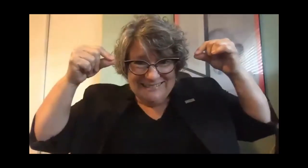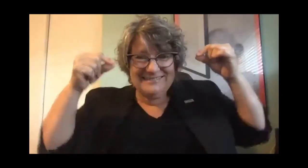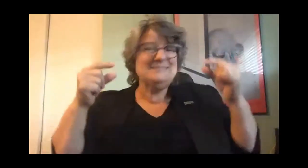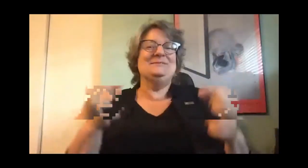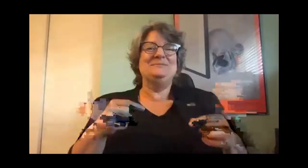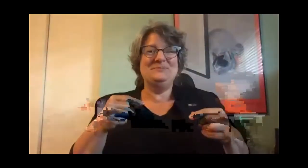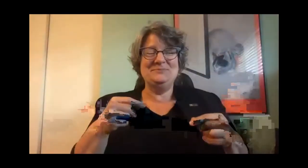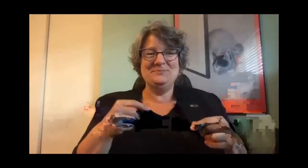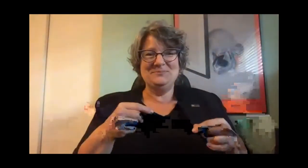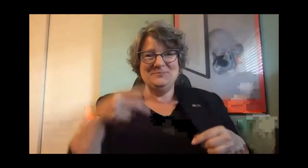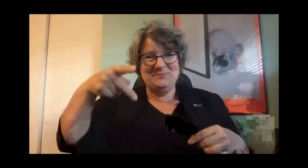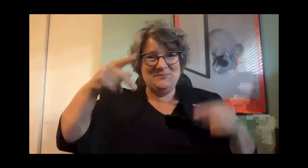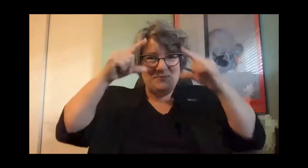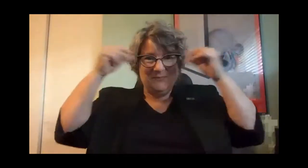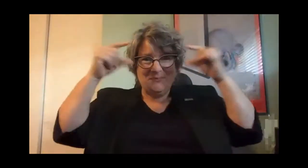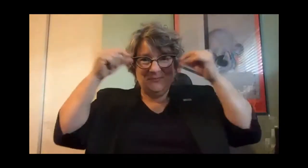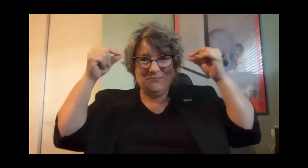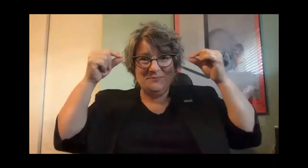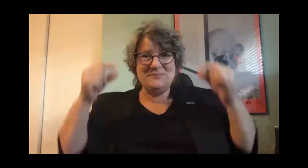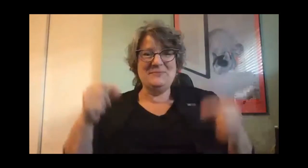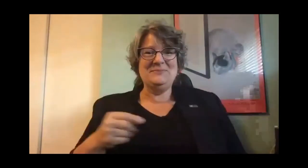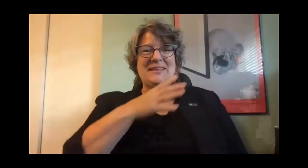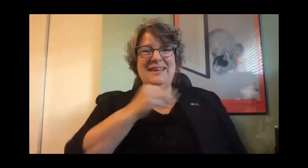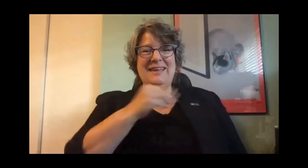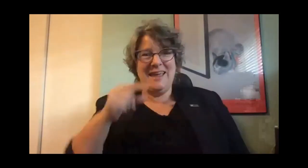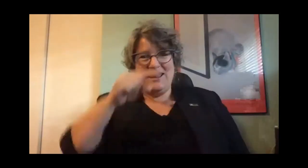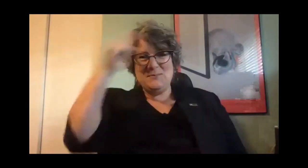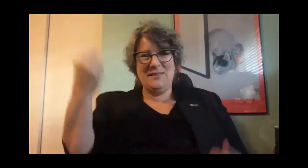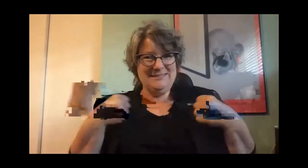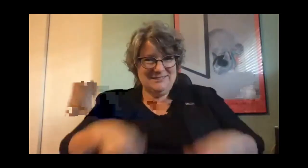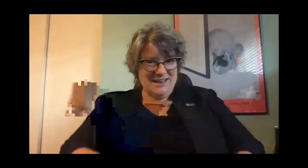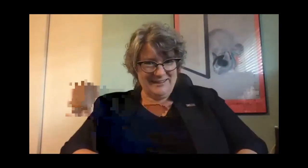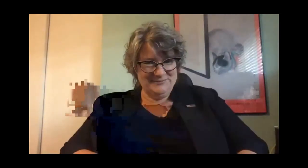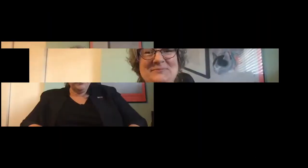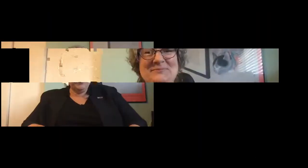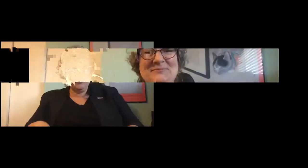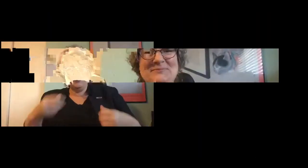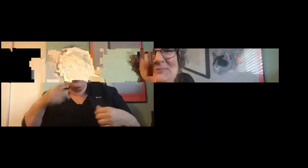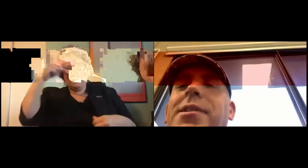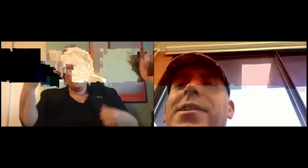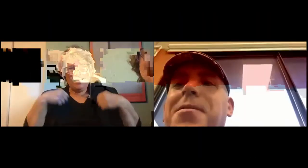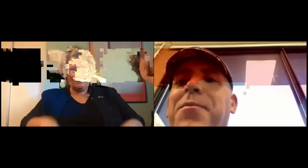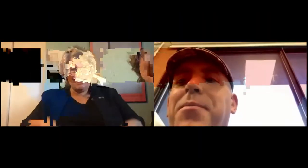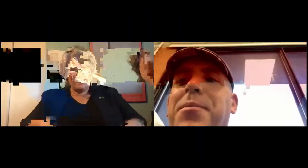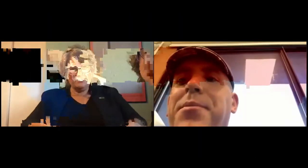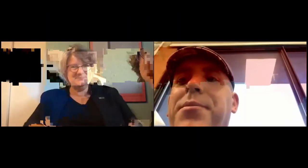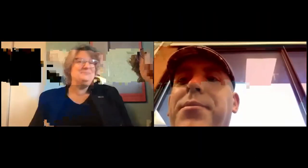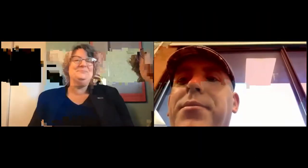And I have beautiful purple glasses. And I have a jacket on, a black